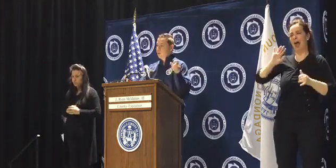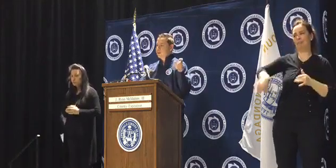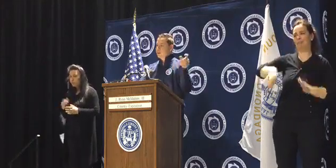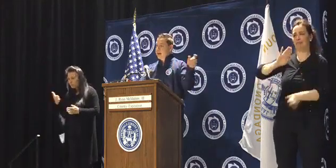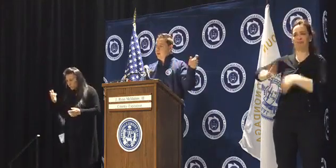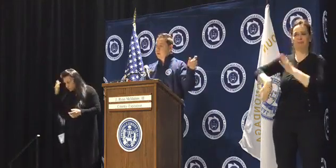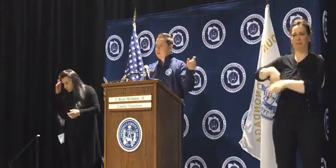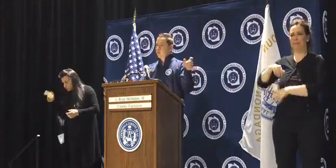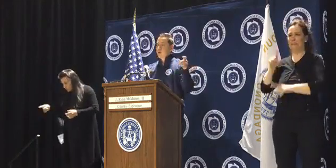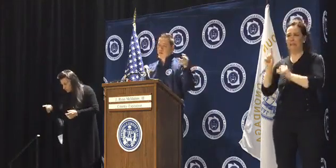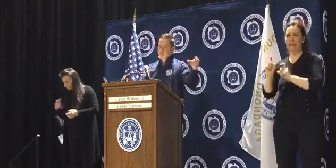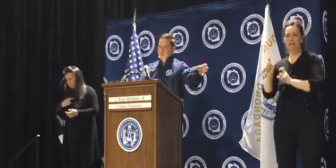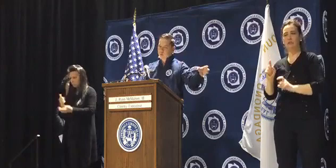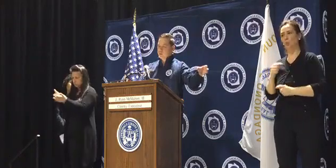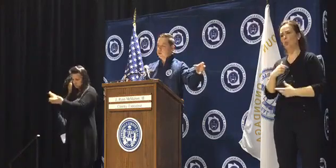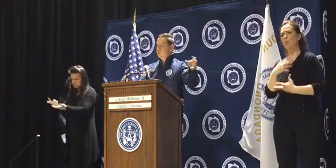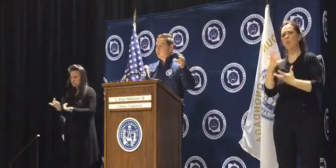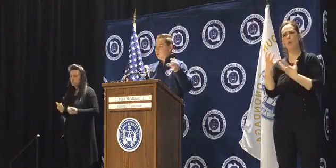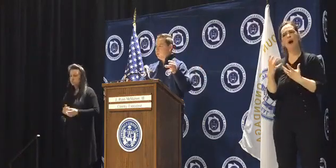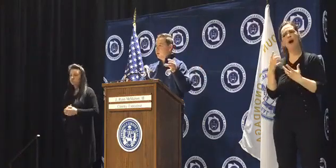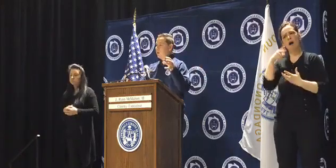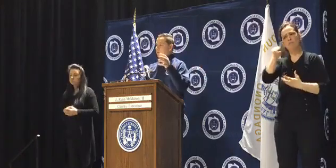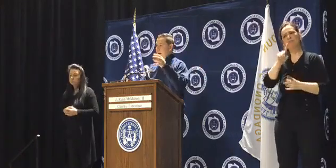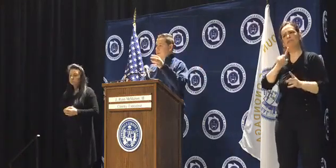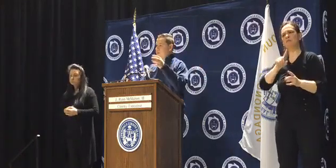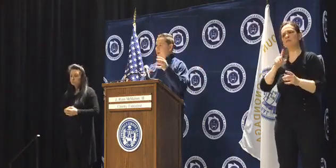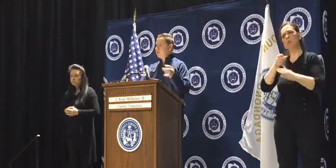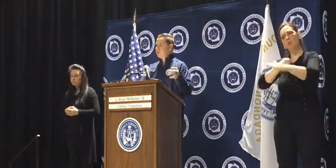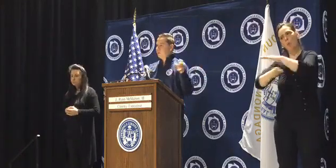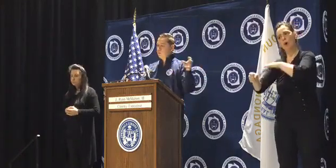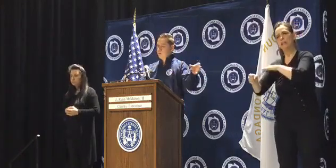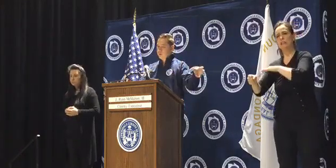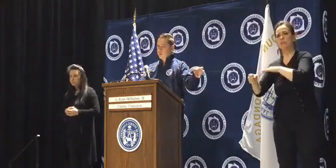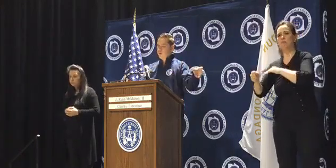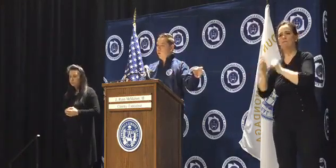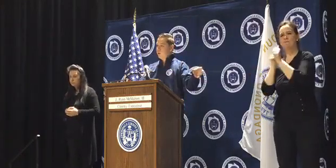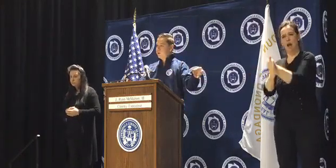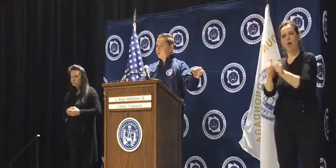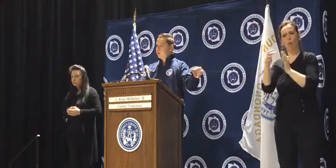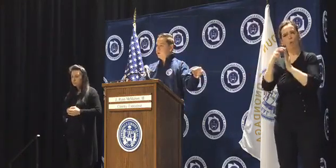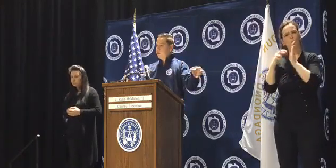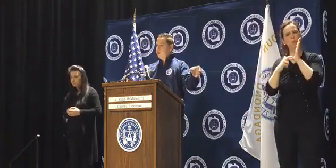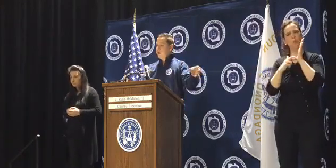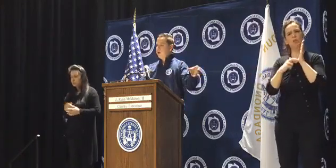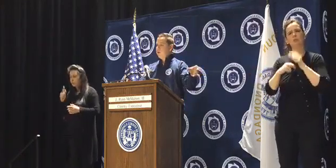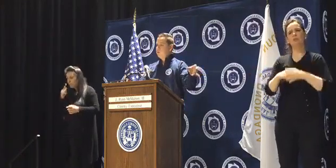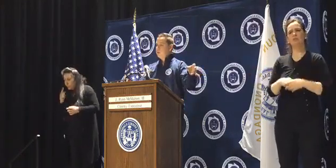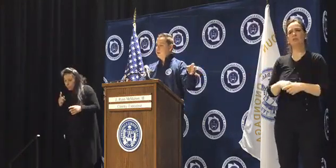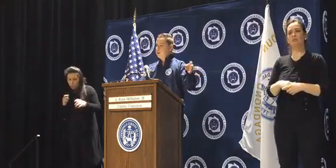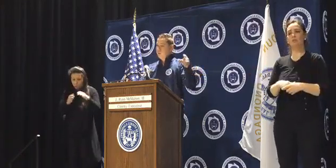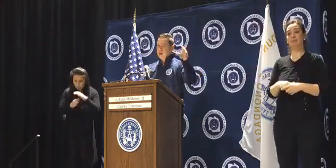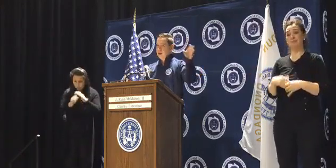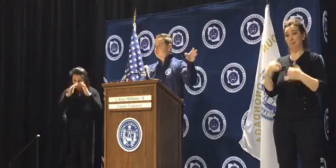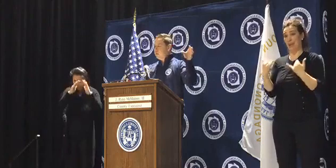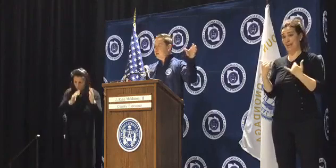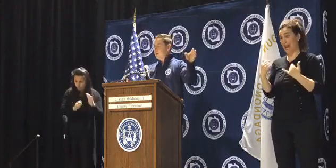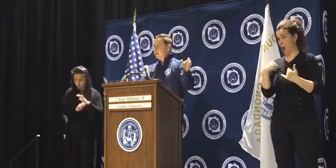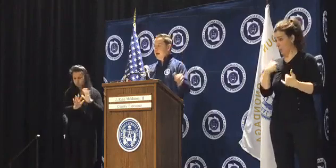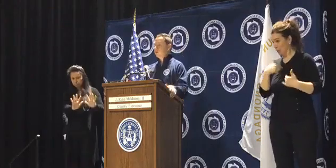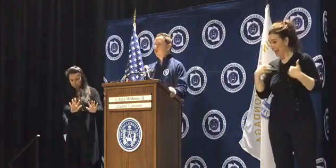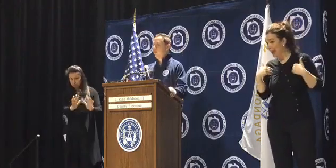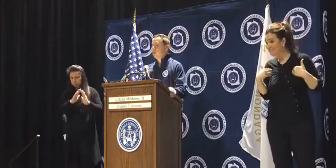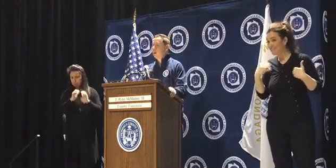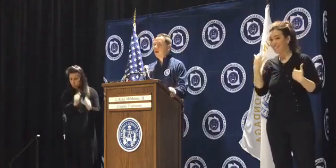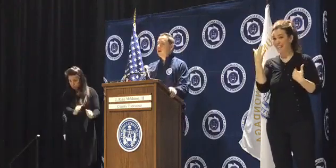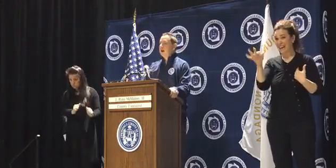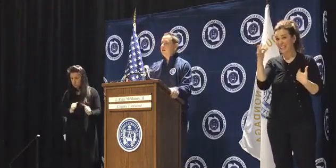then the quarantines happen, and we know some of those quarantines will become positive cases, but once they're quarantined, that really helps mitigate